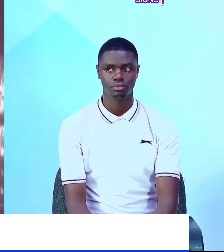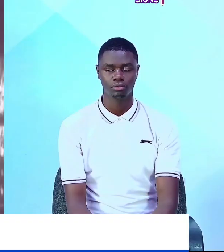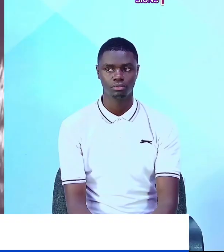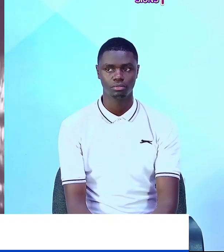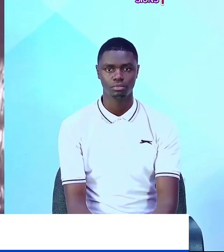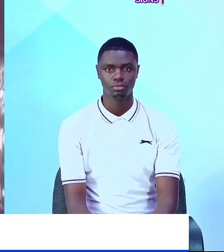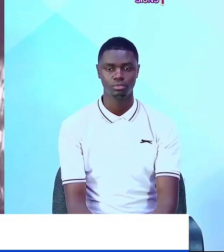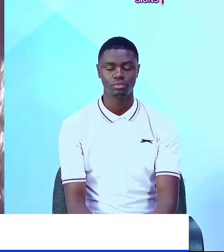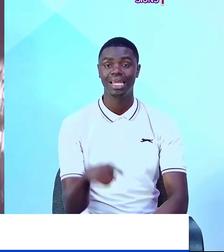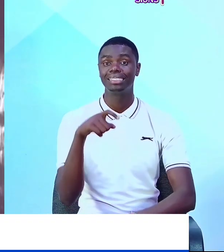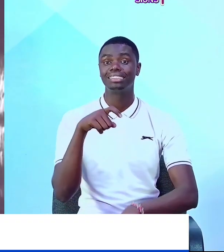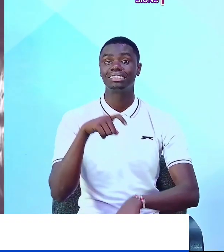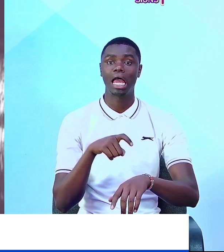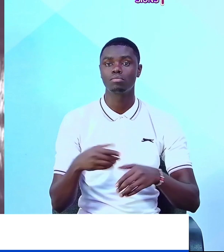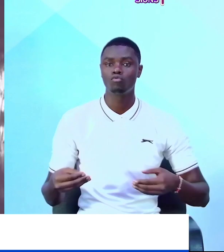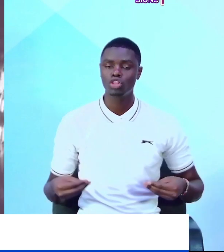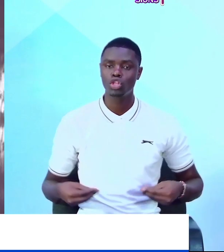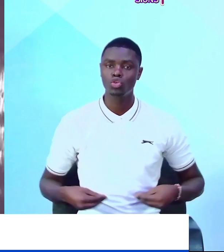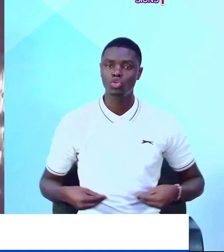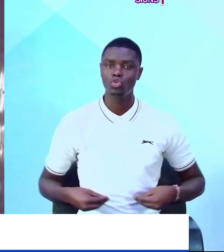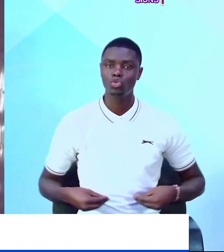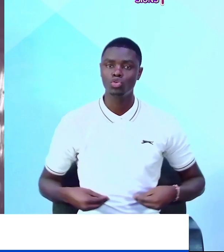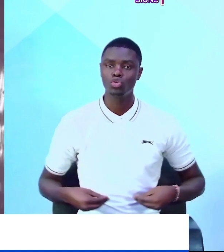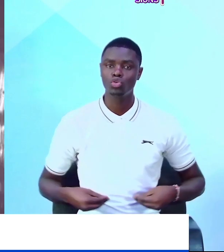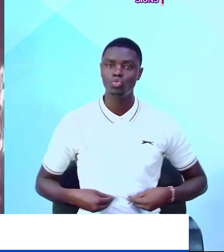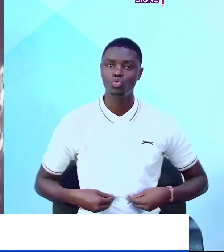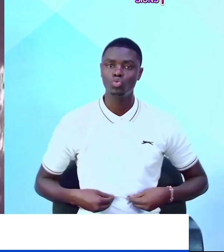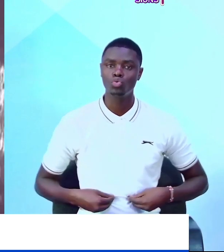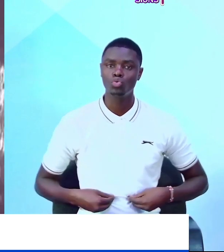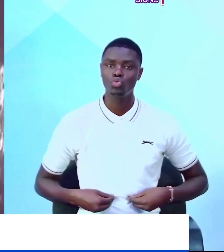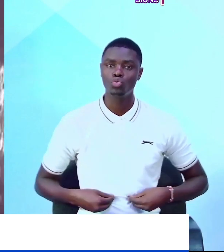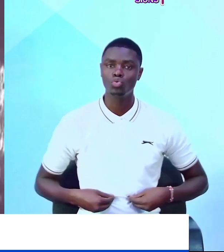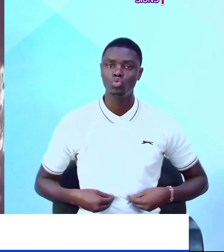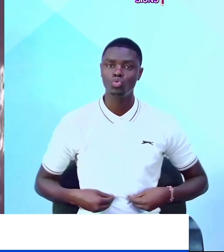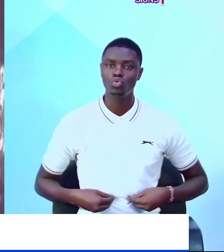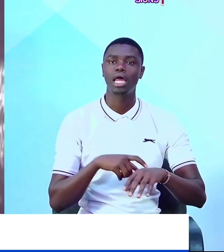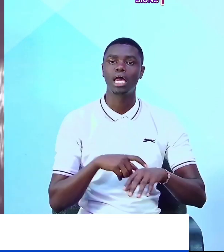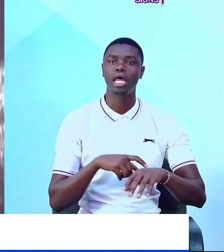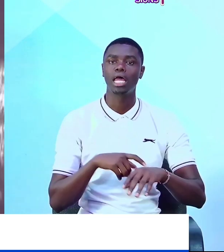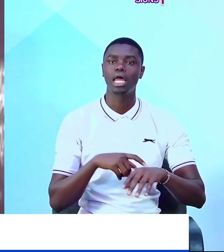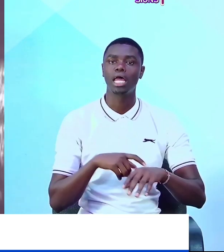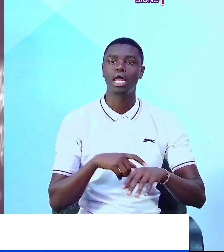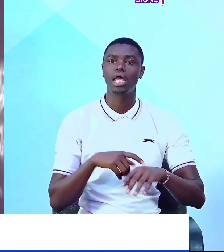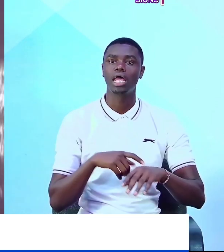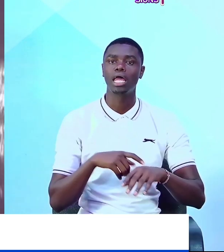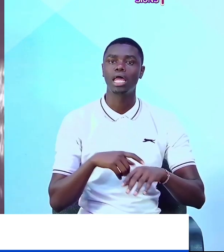It's time for the youth of Africa to rise. It is time for us to talk directly. It is time for us